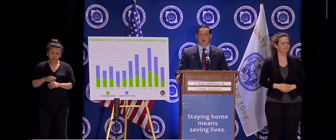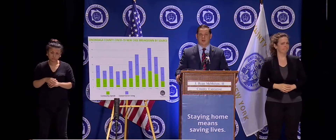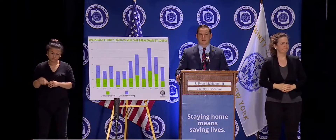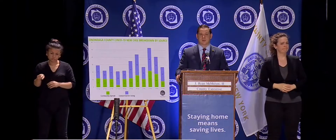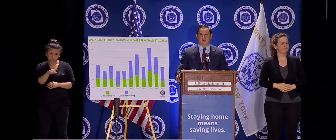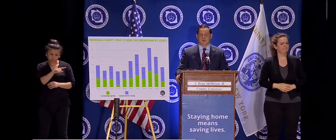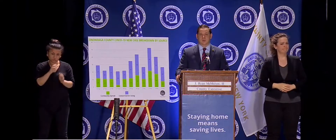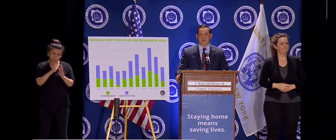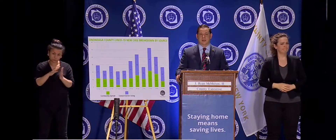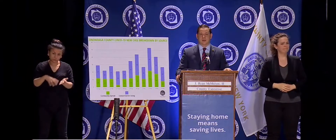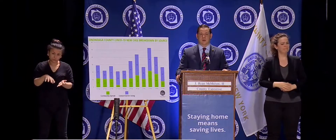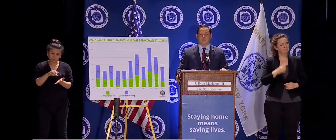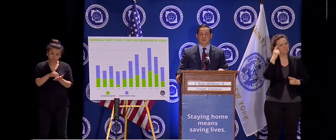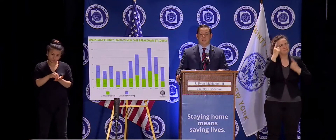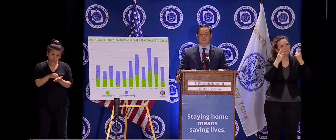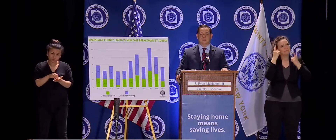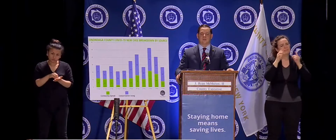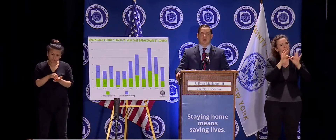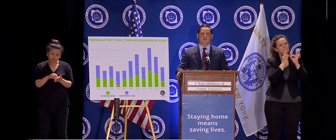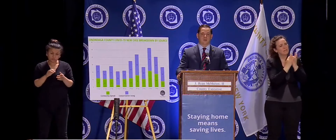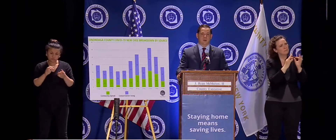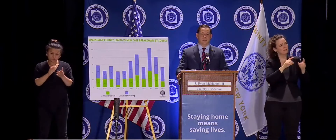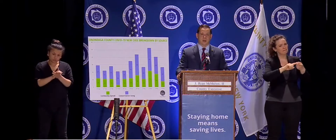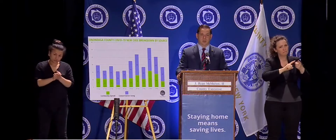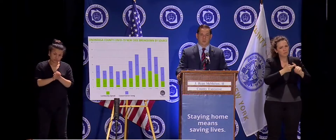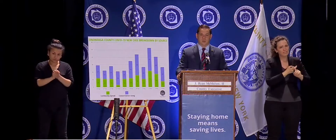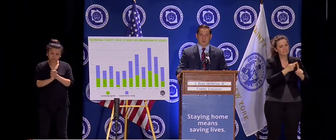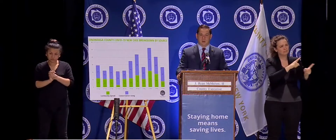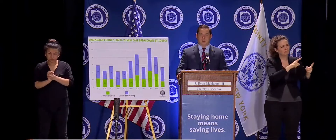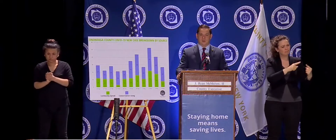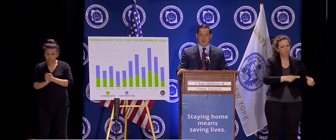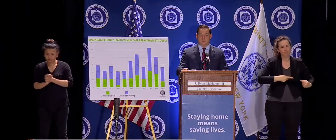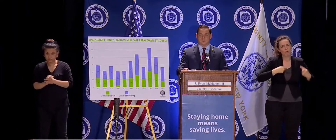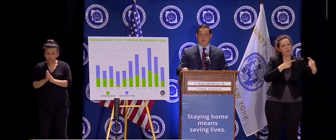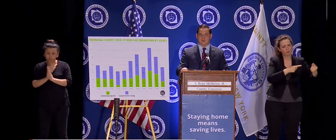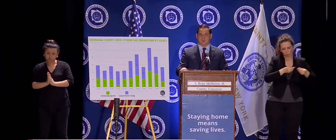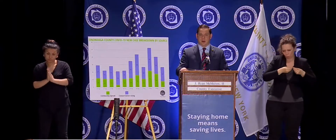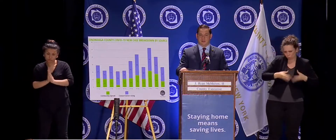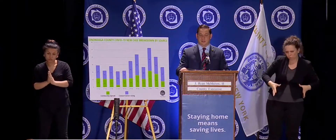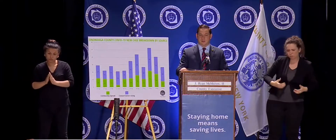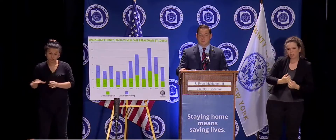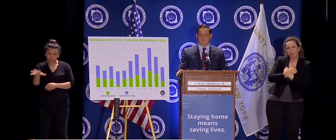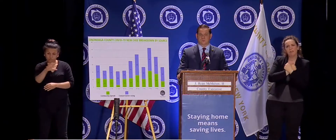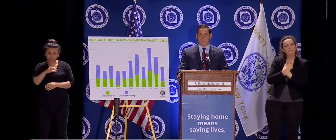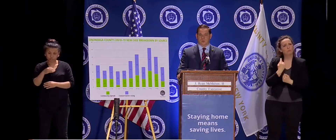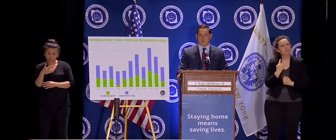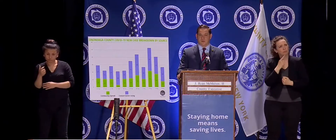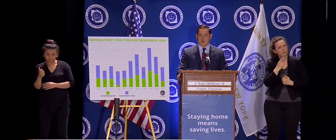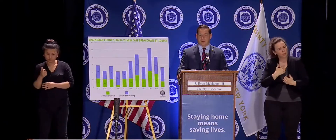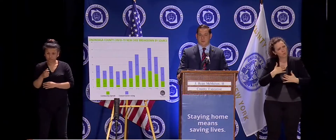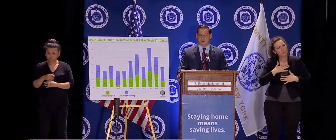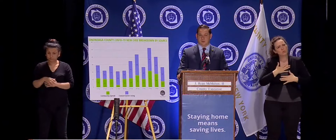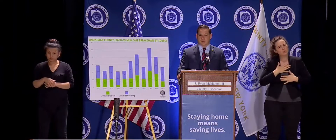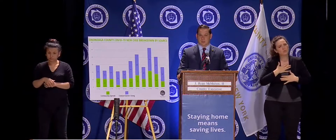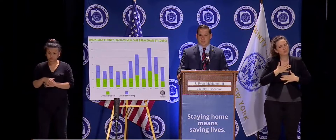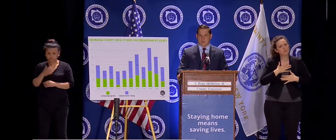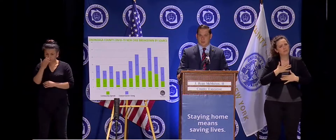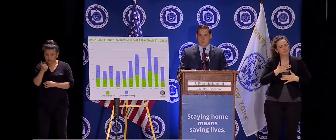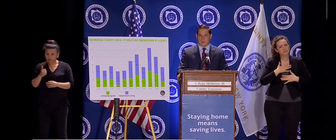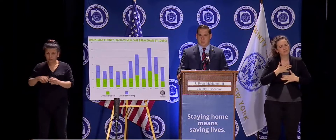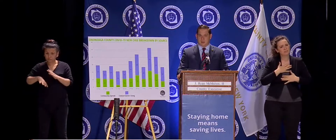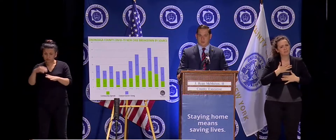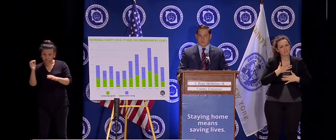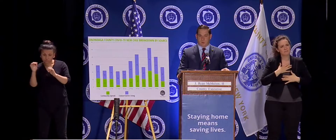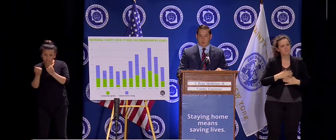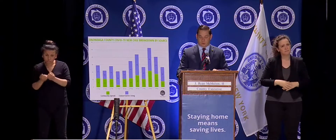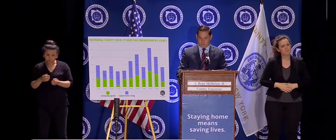we've lost related to COVID-19, but everybody in our community that we've lost during this process, where their families have certainly